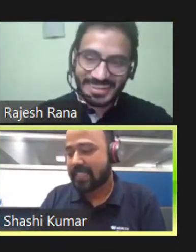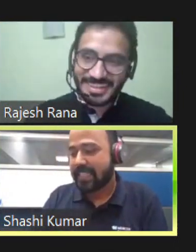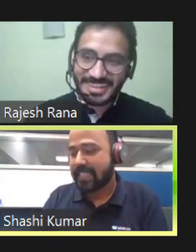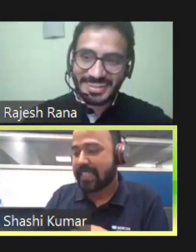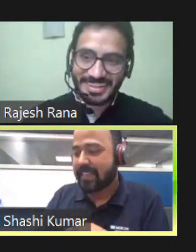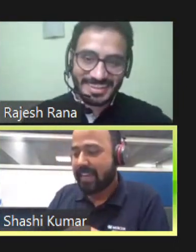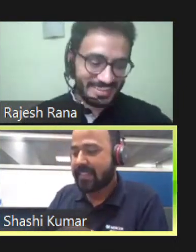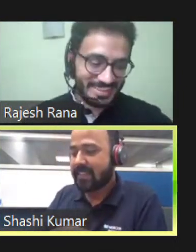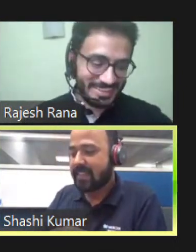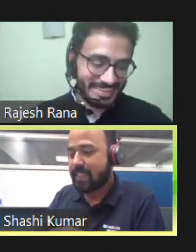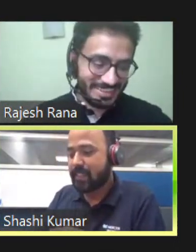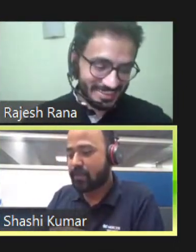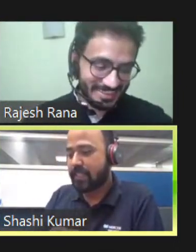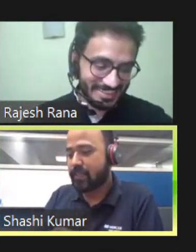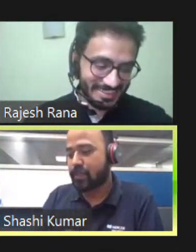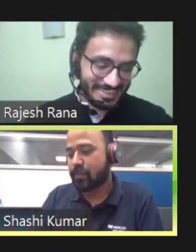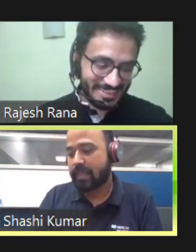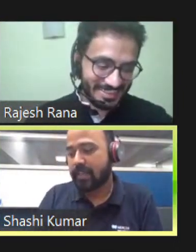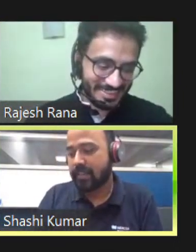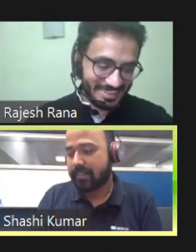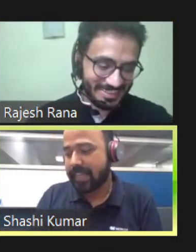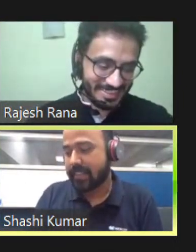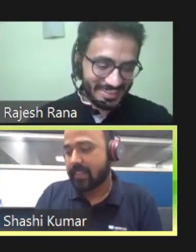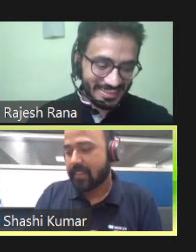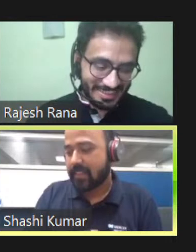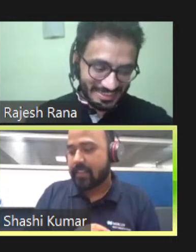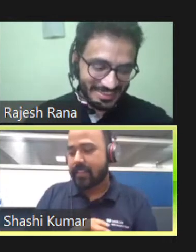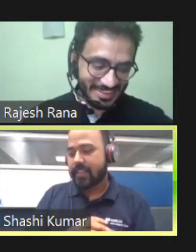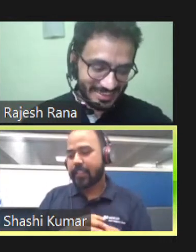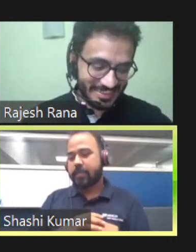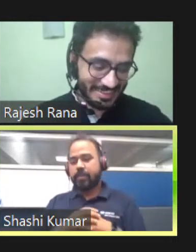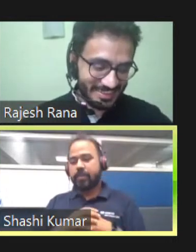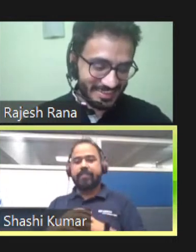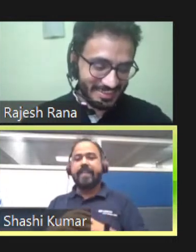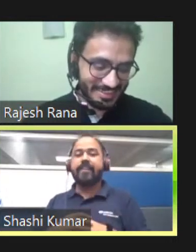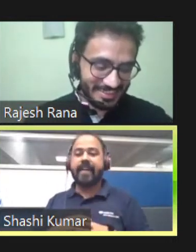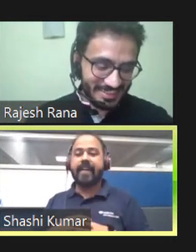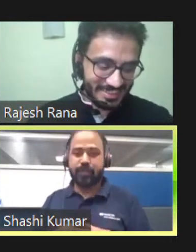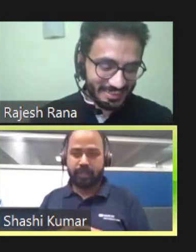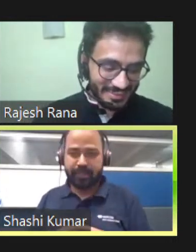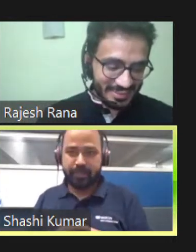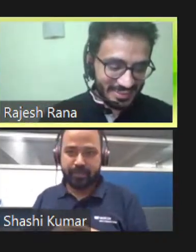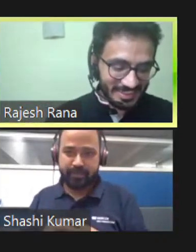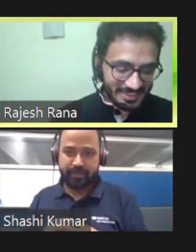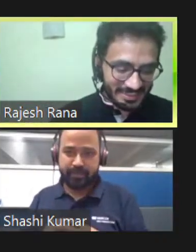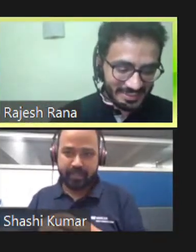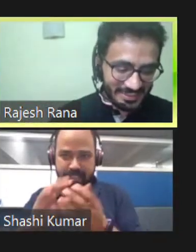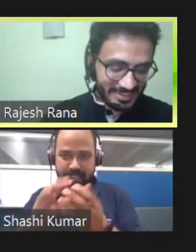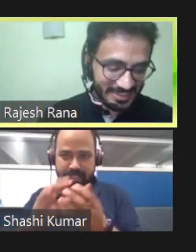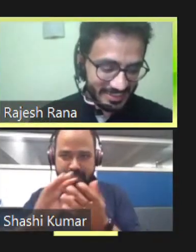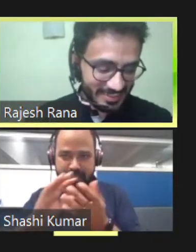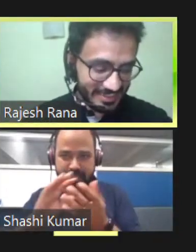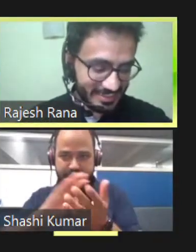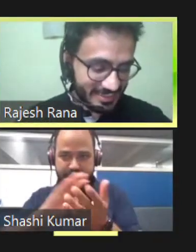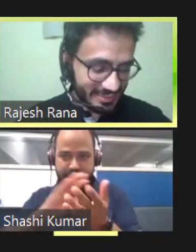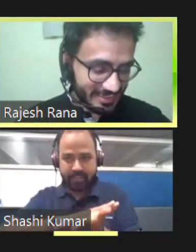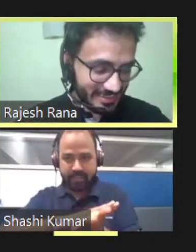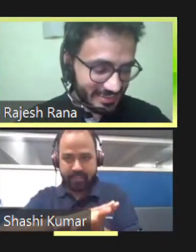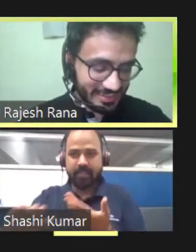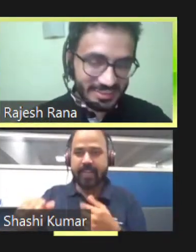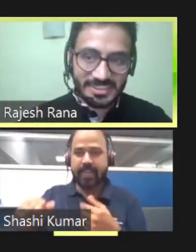Yash Itek, right? Nice to meet you. Shubham Pathak, right? Karishma Kumari, right? Nice to meet you. Right. It's